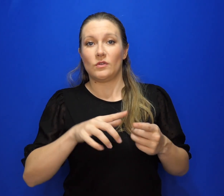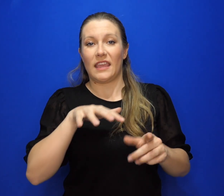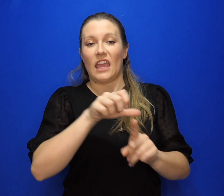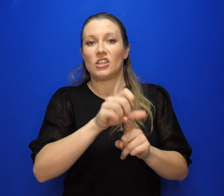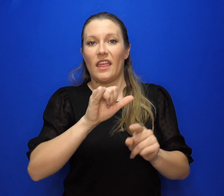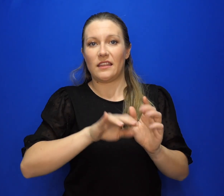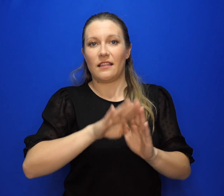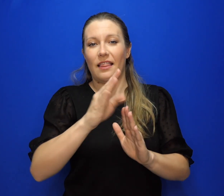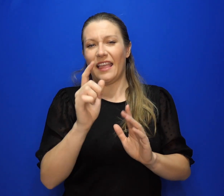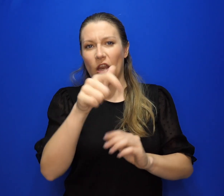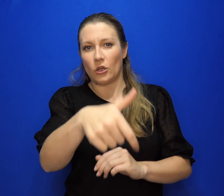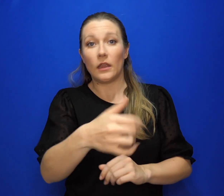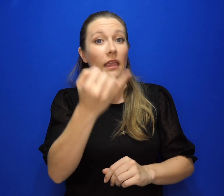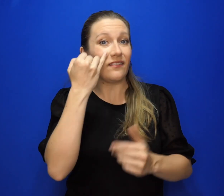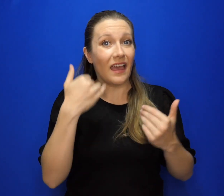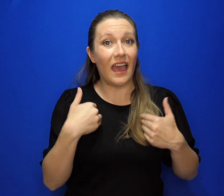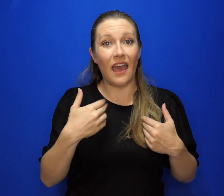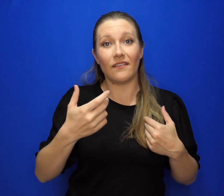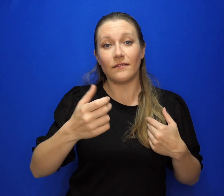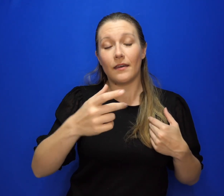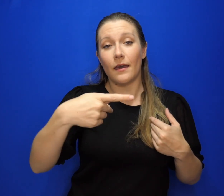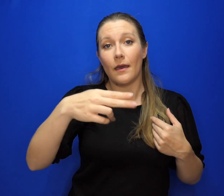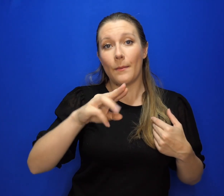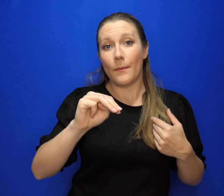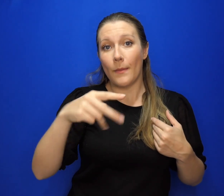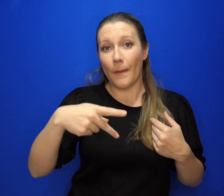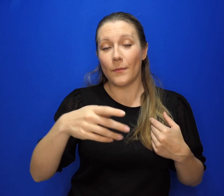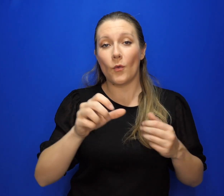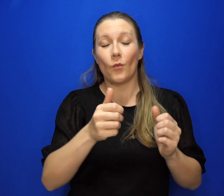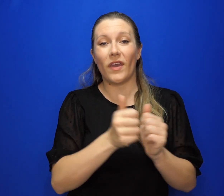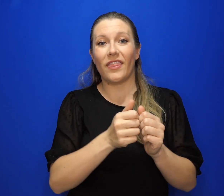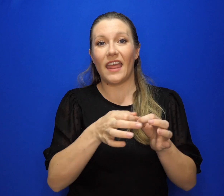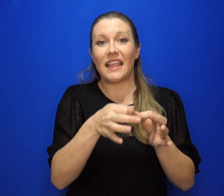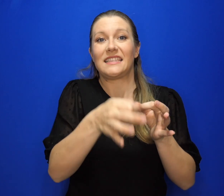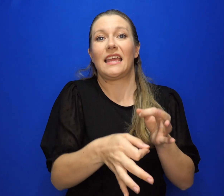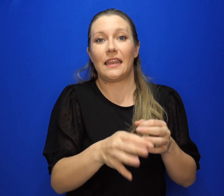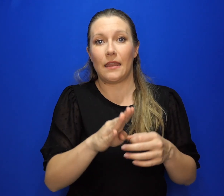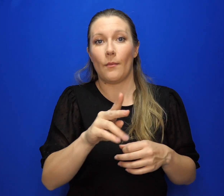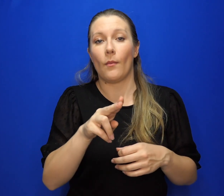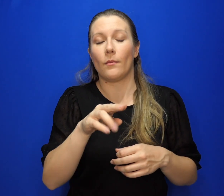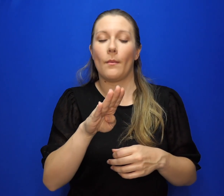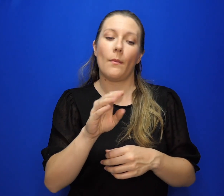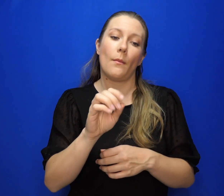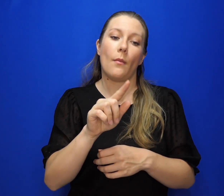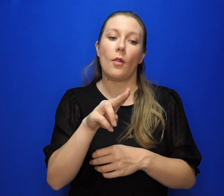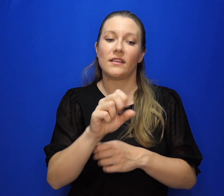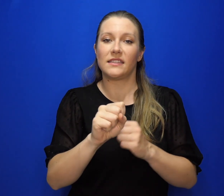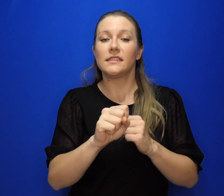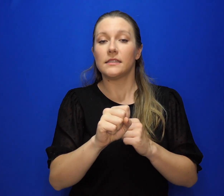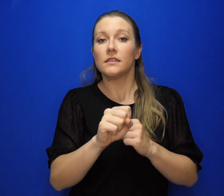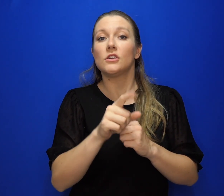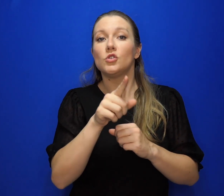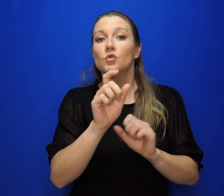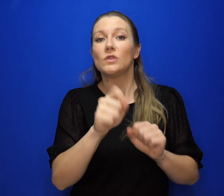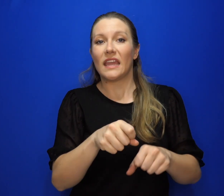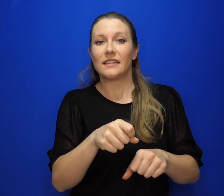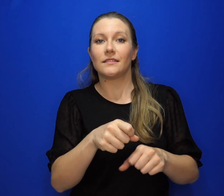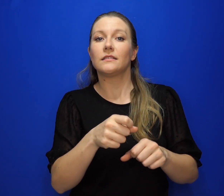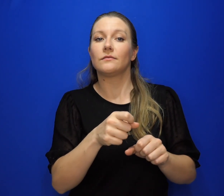that does something like an extended bolus, you can do some up front and extend from that point the rest of it over a period of 1, 2,